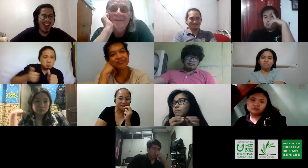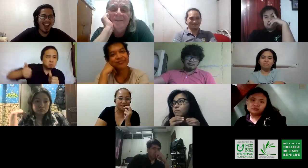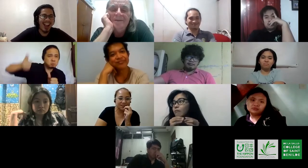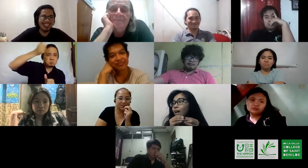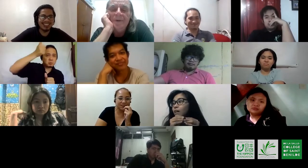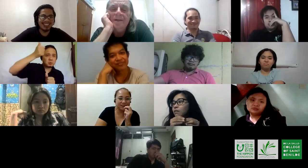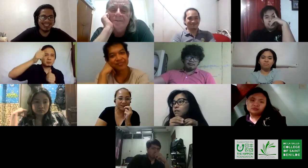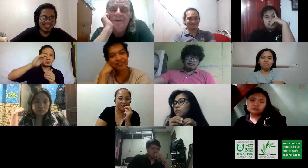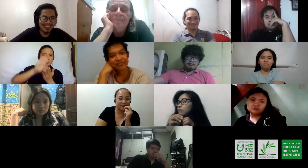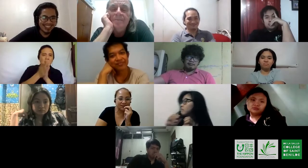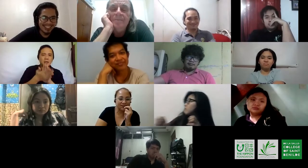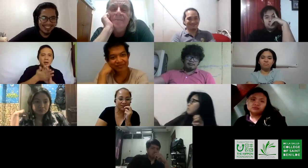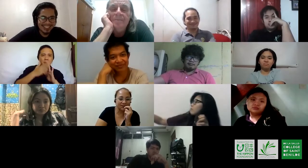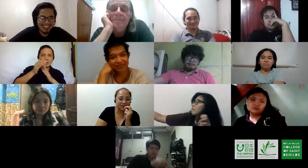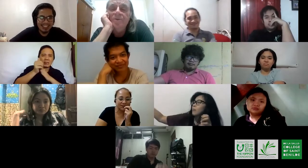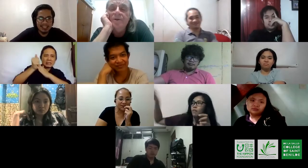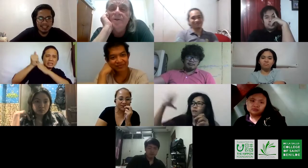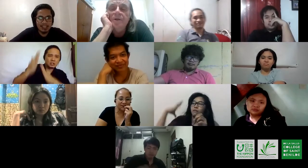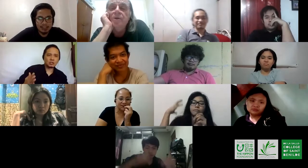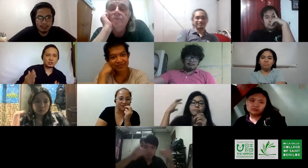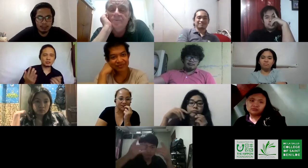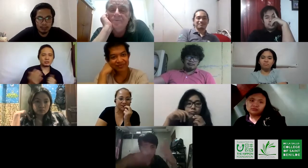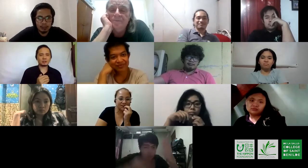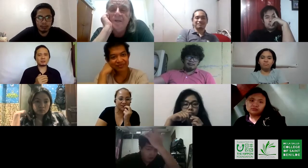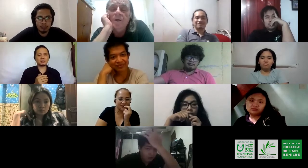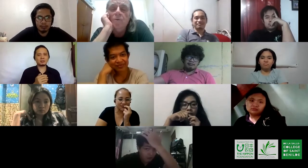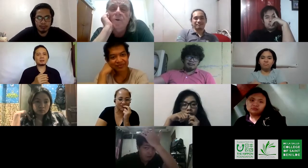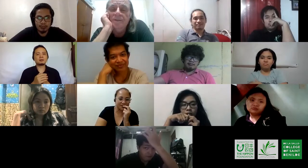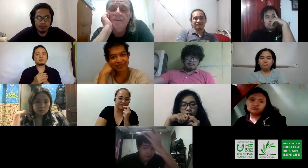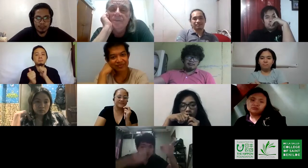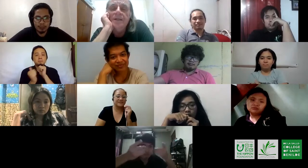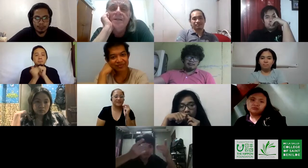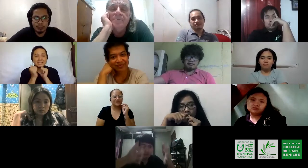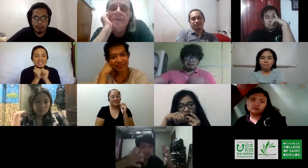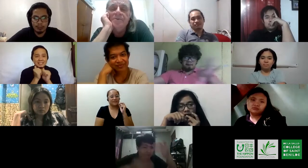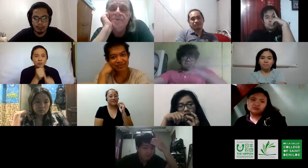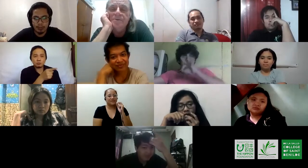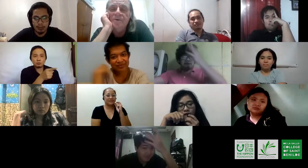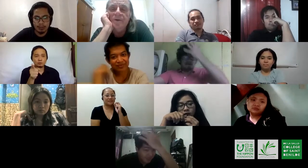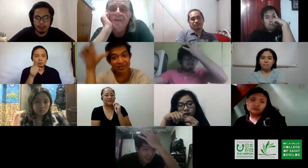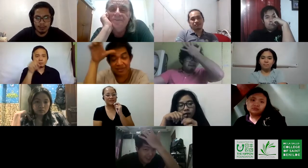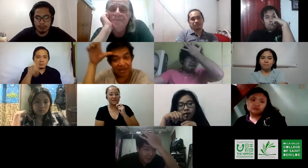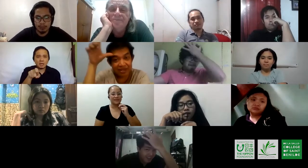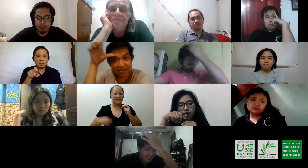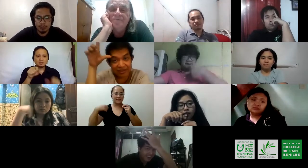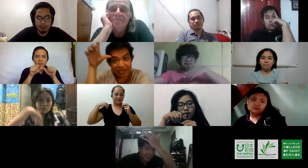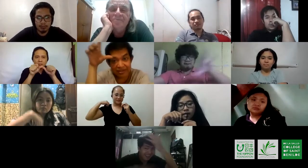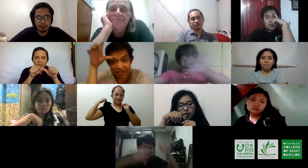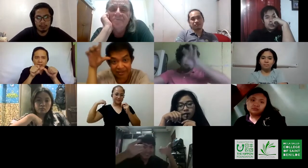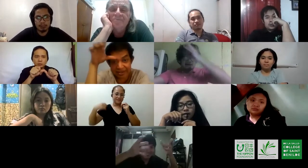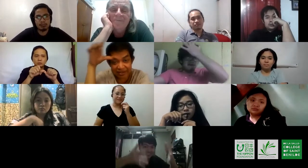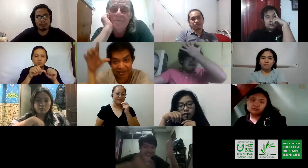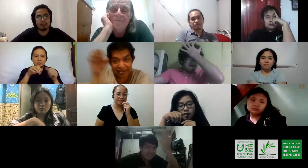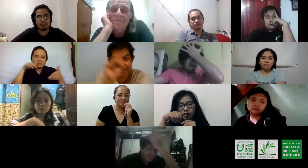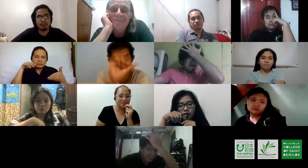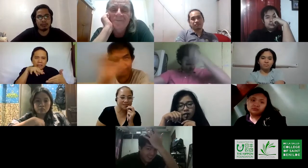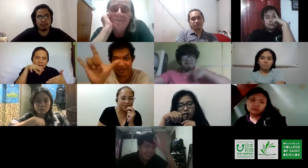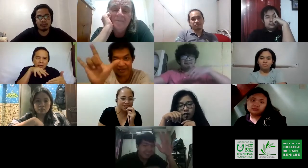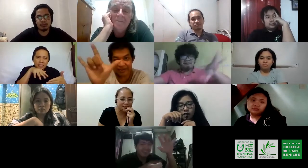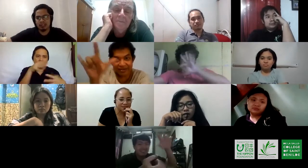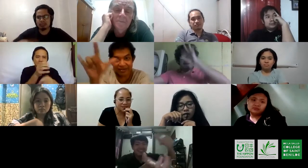Okay, but that means you have to continue and go on, at least master's degree.